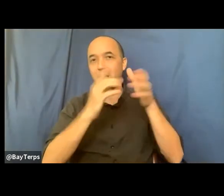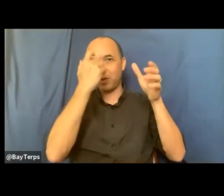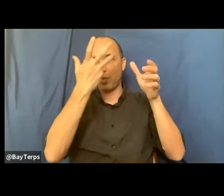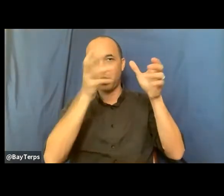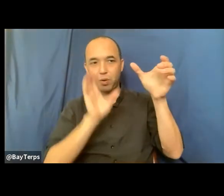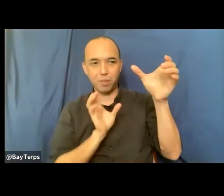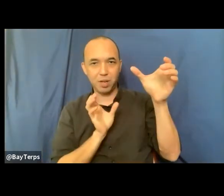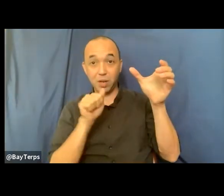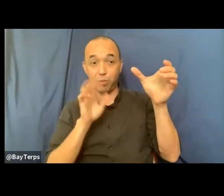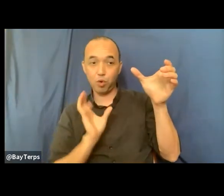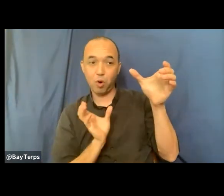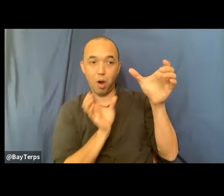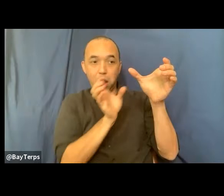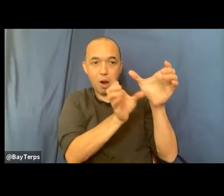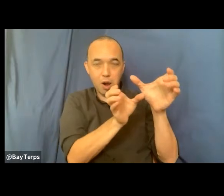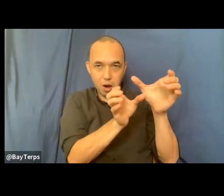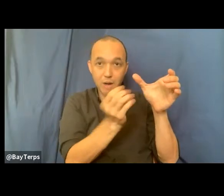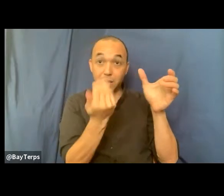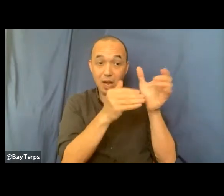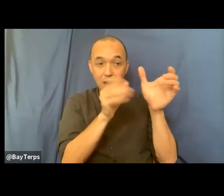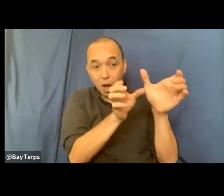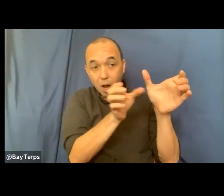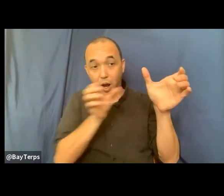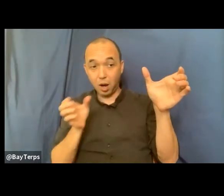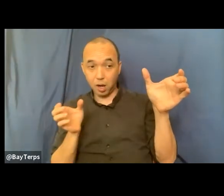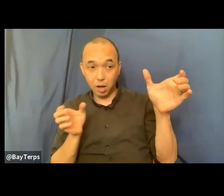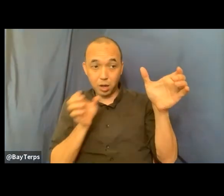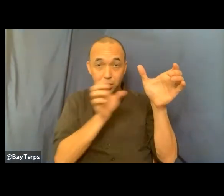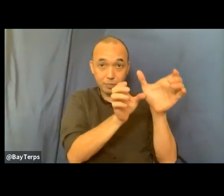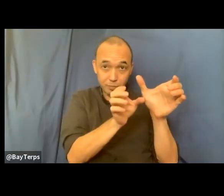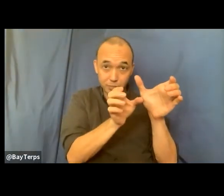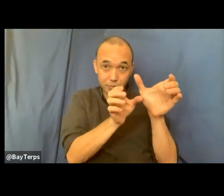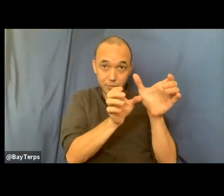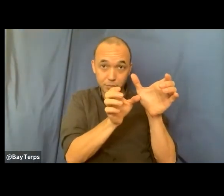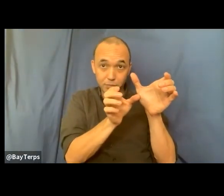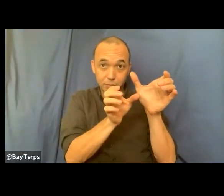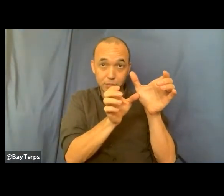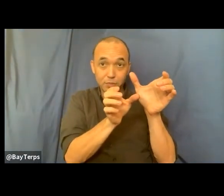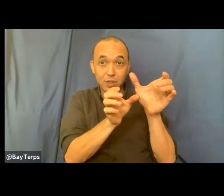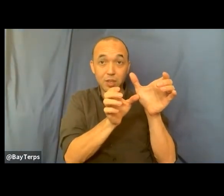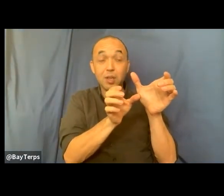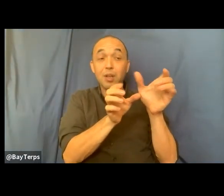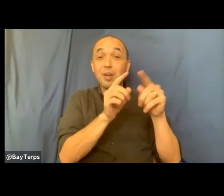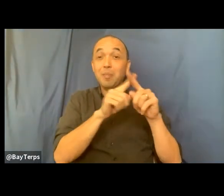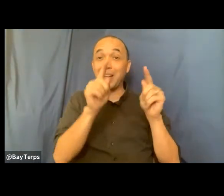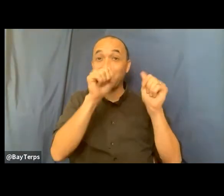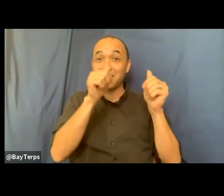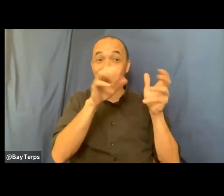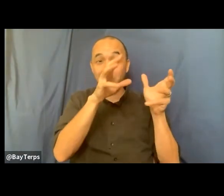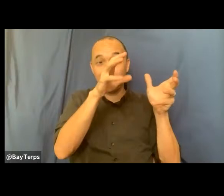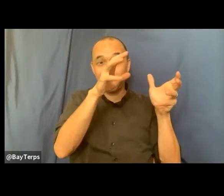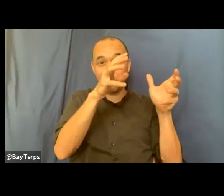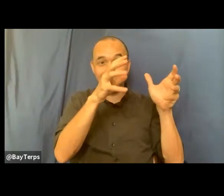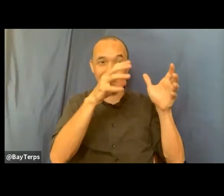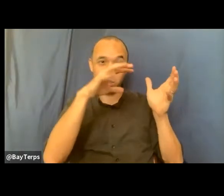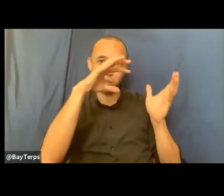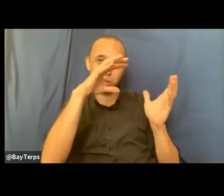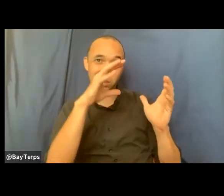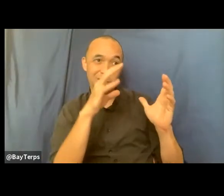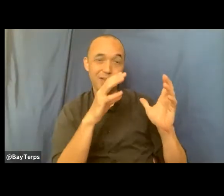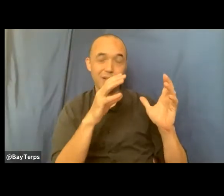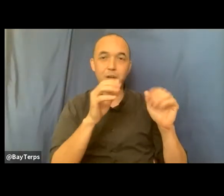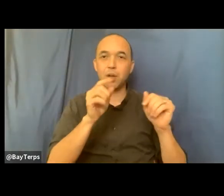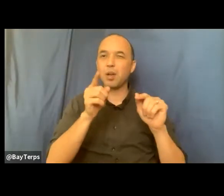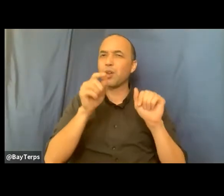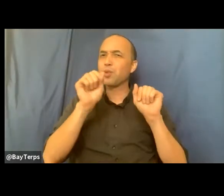nicely. But sometimes, as things change shape over a few days, you could just add like a staple or